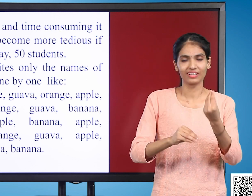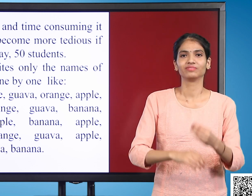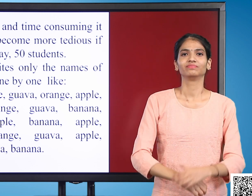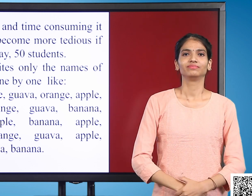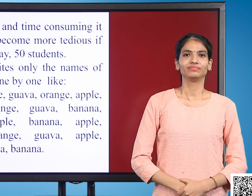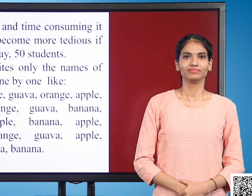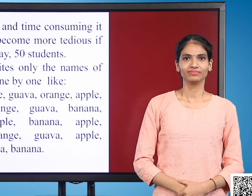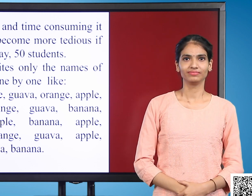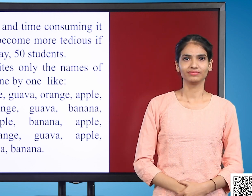guava, banana.